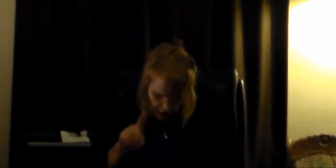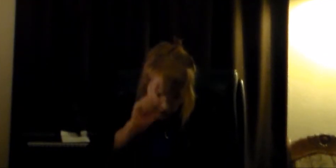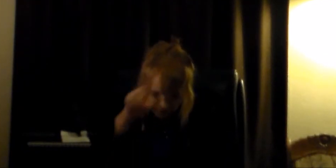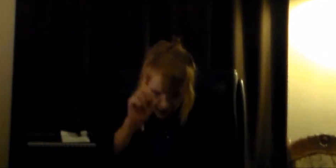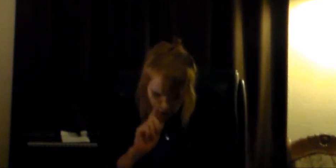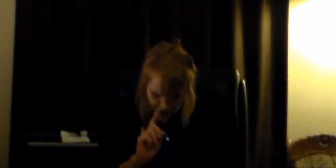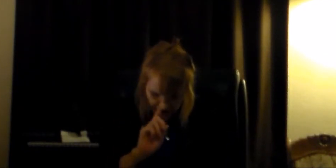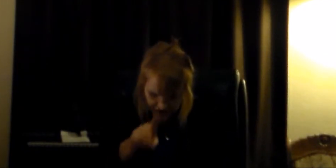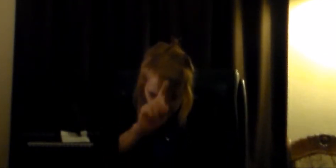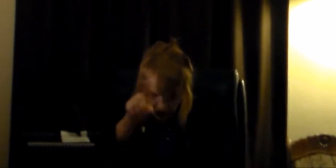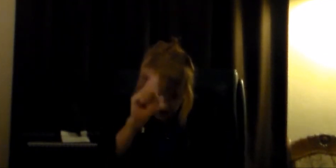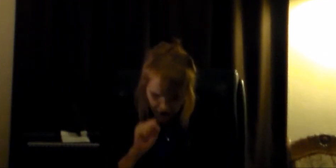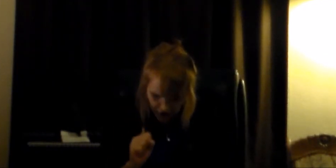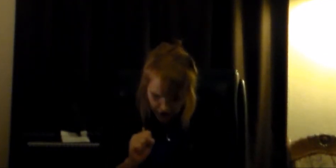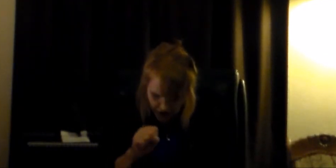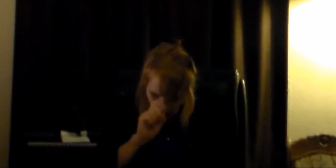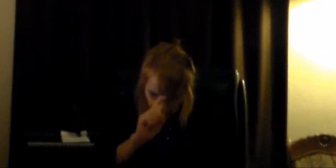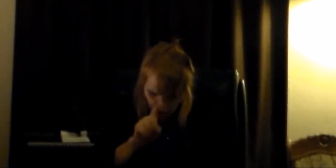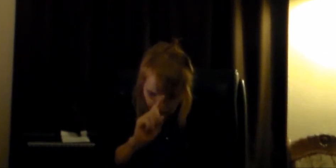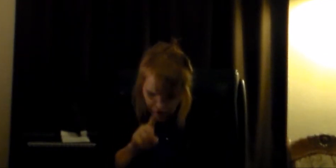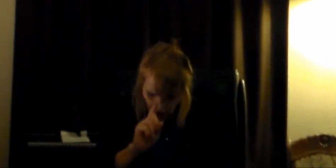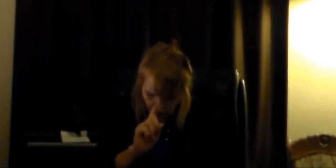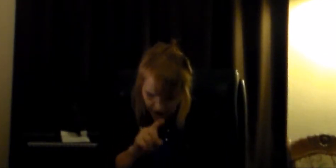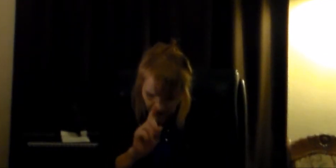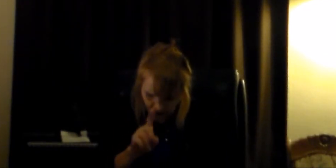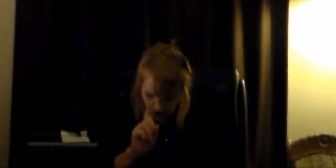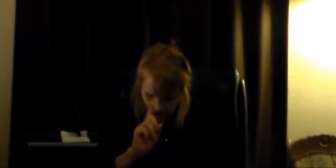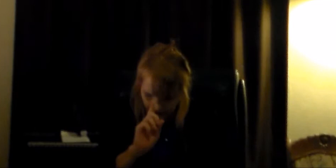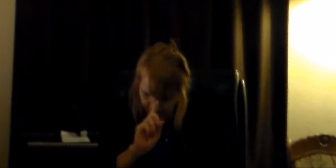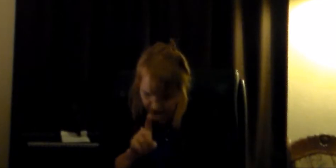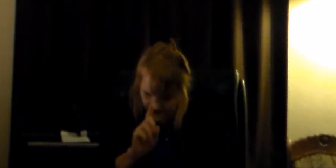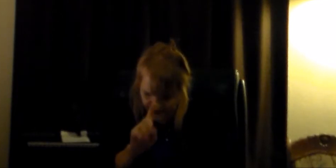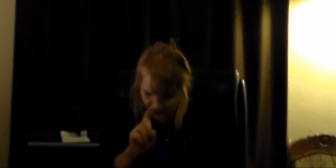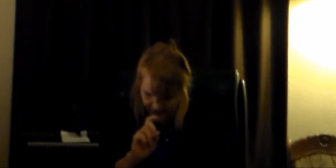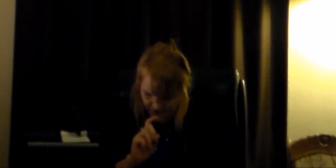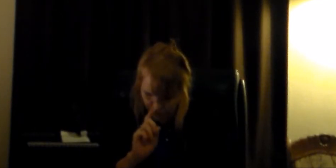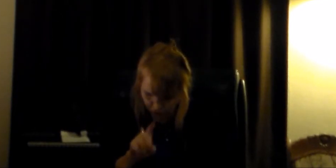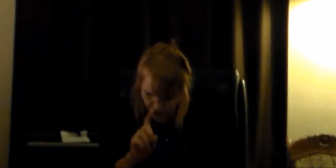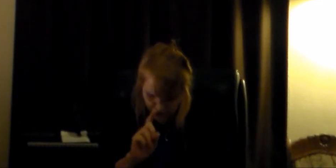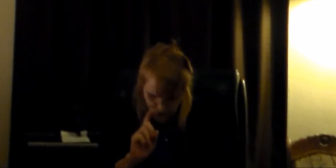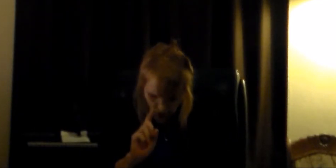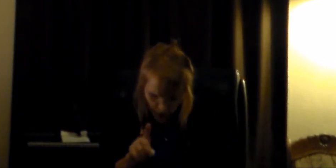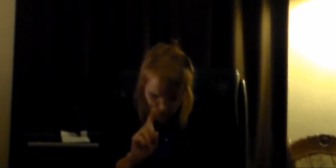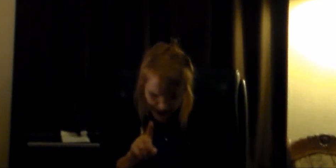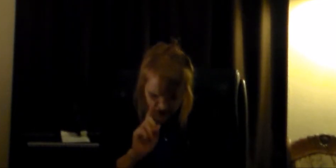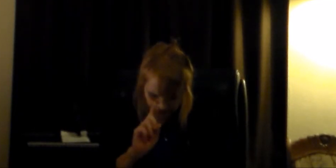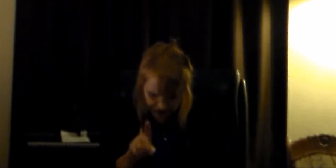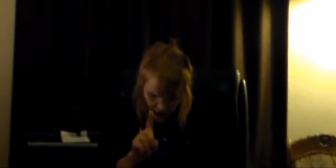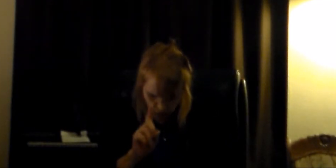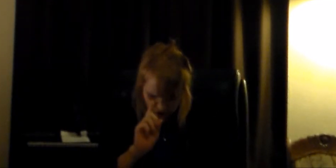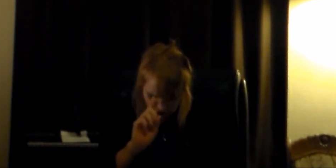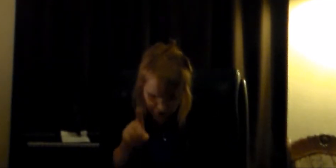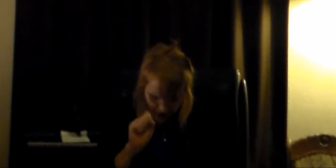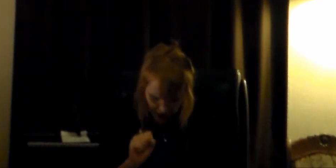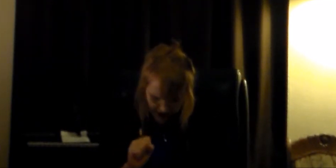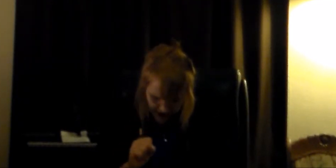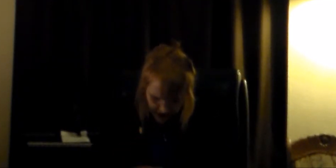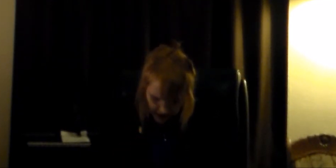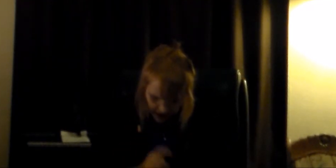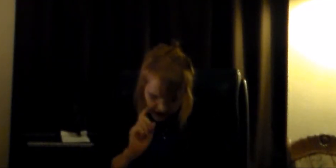Your boasting is not good. Don't you know that little yeast sands works through the whole batch of dough, which is your body?